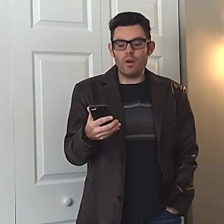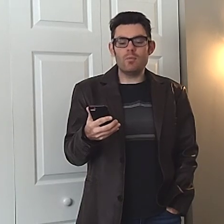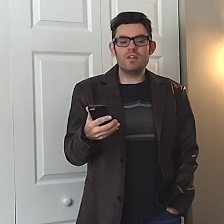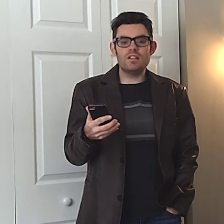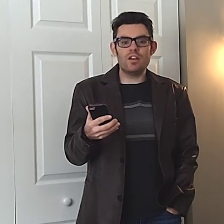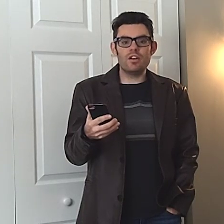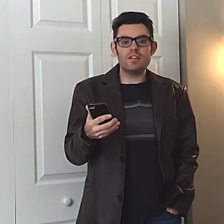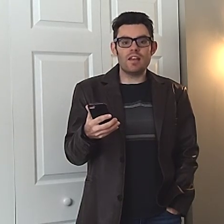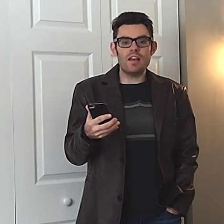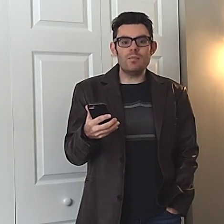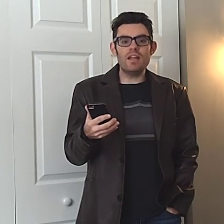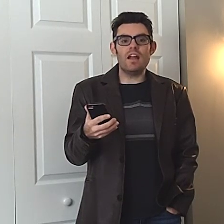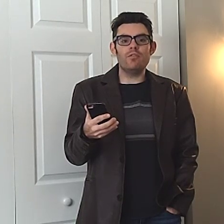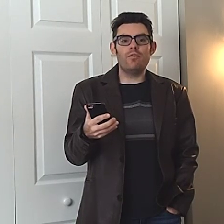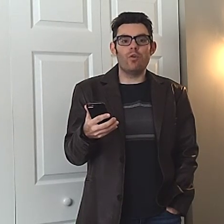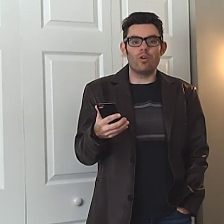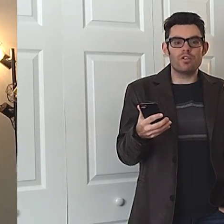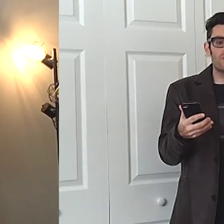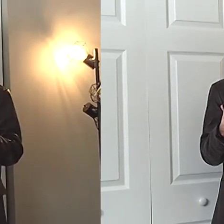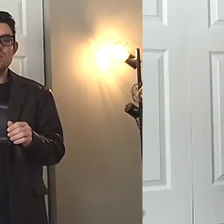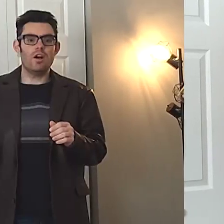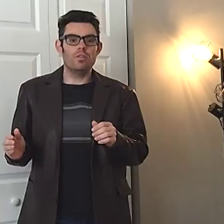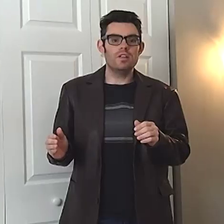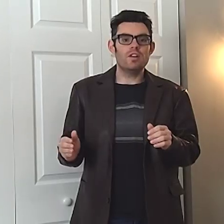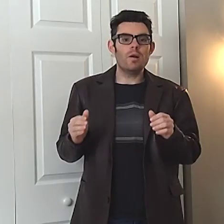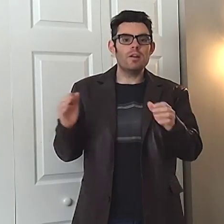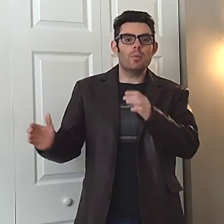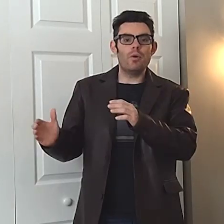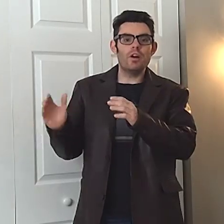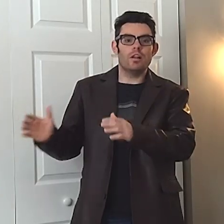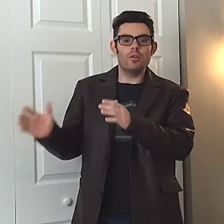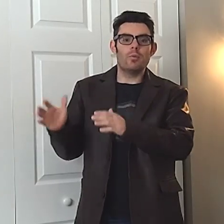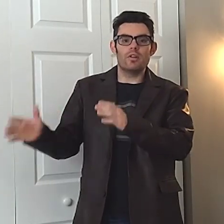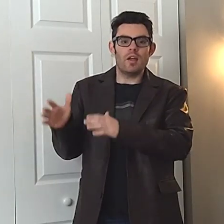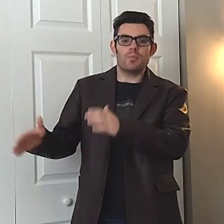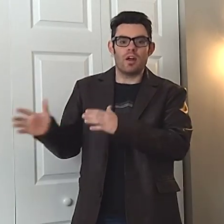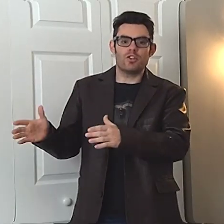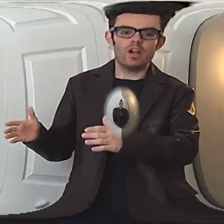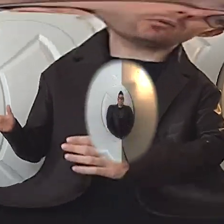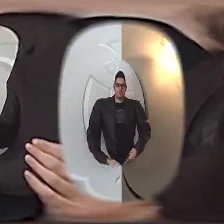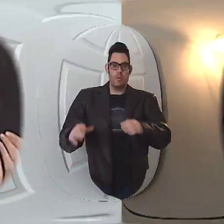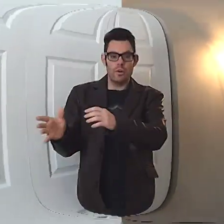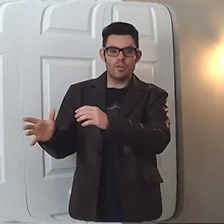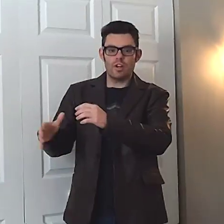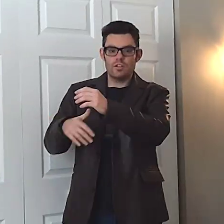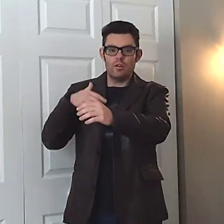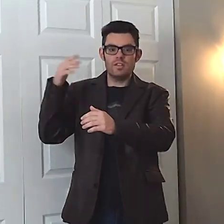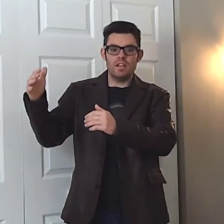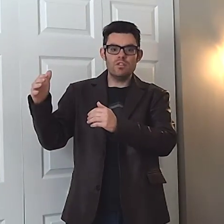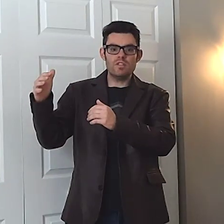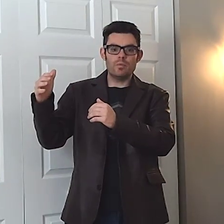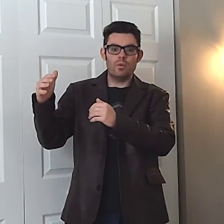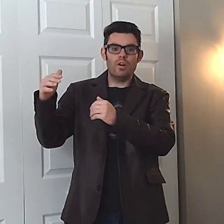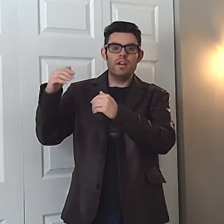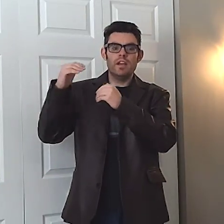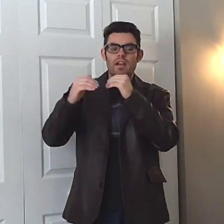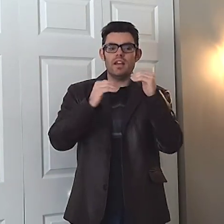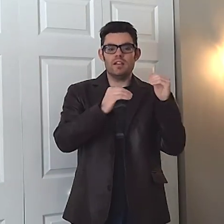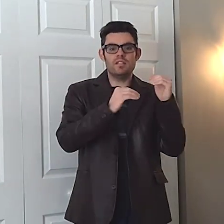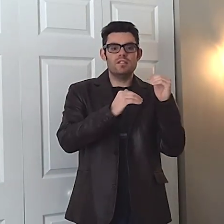and mysterious enemy and force. So, let's talk about the book a little more in depth now, shall we? So, Murtaugh. So, it's an interesting book. Again, it's the